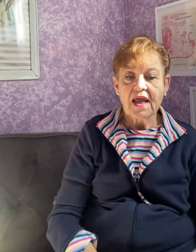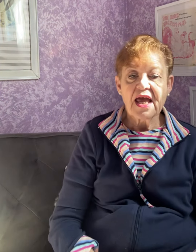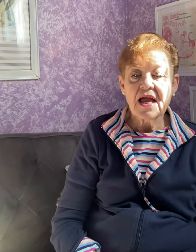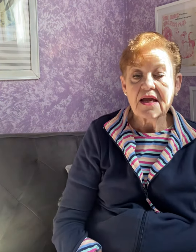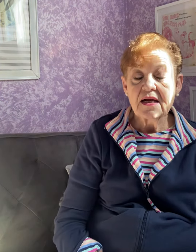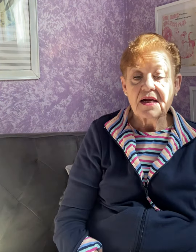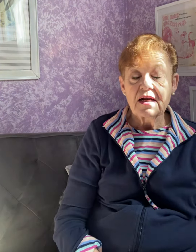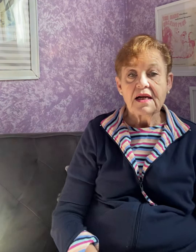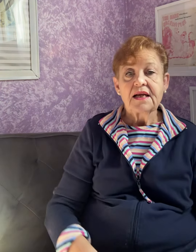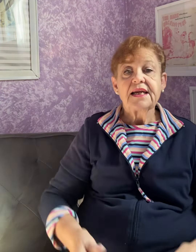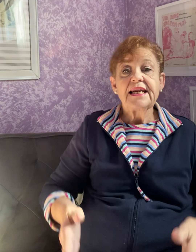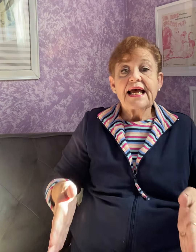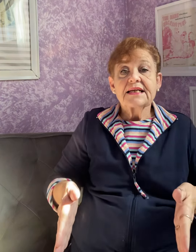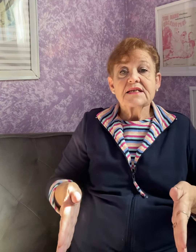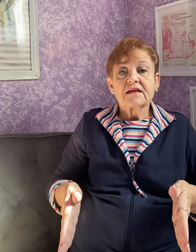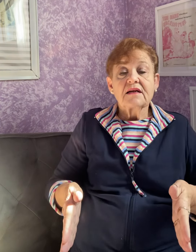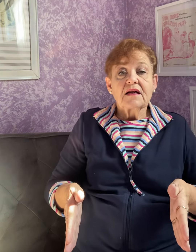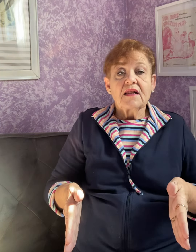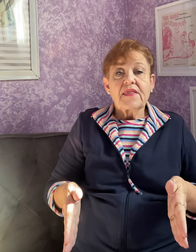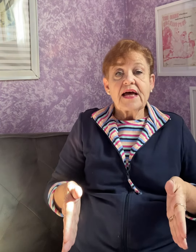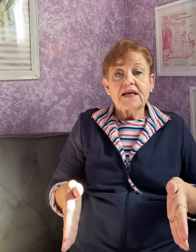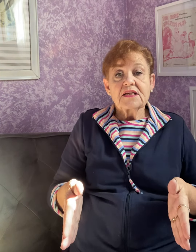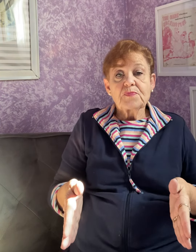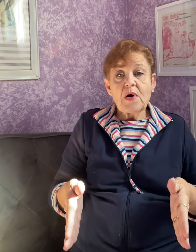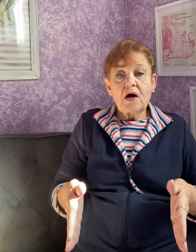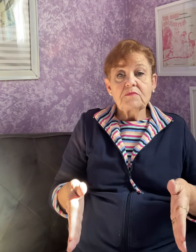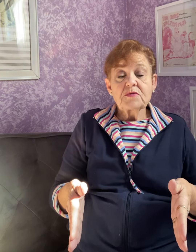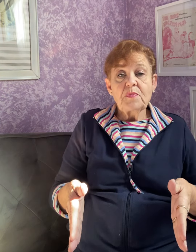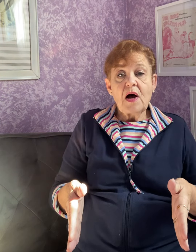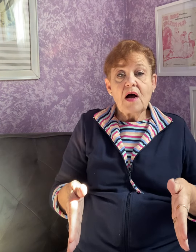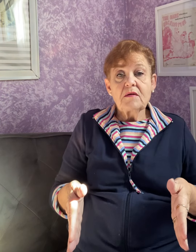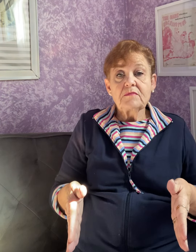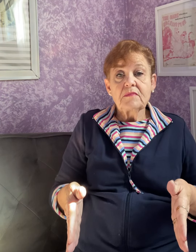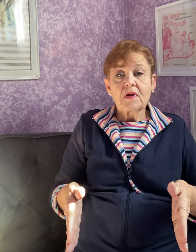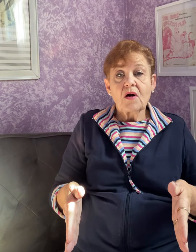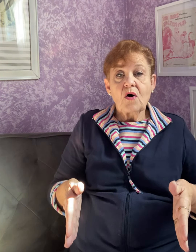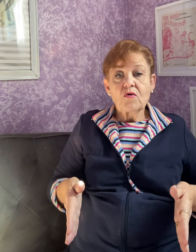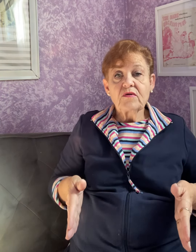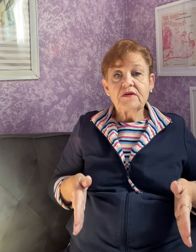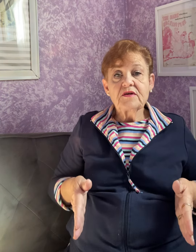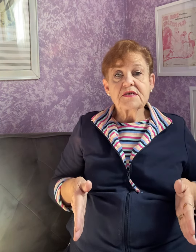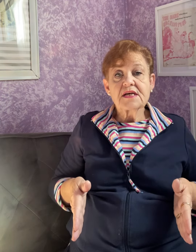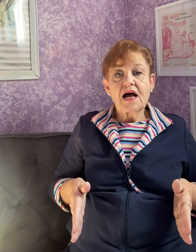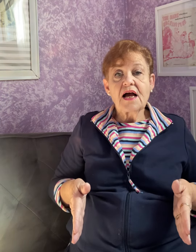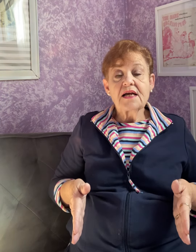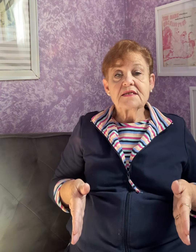Okay. Let, that is palm to palm on your sides